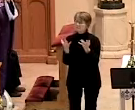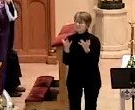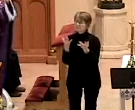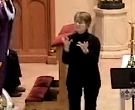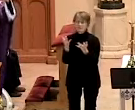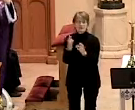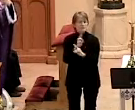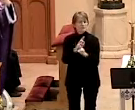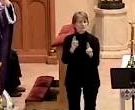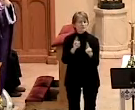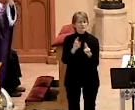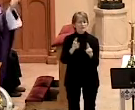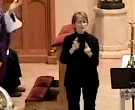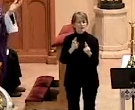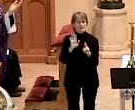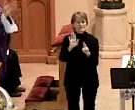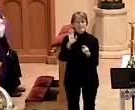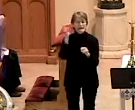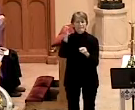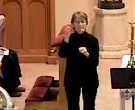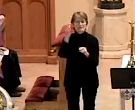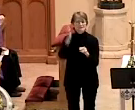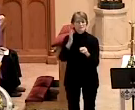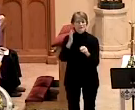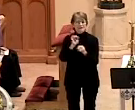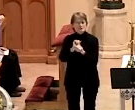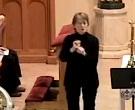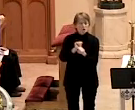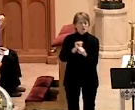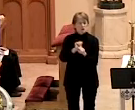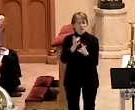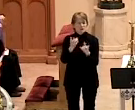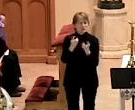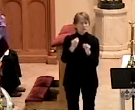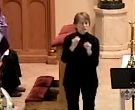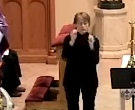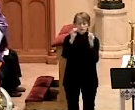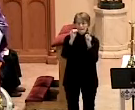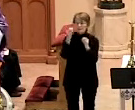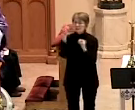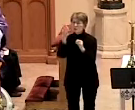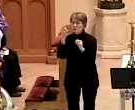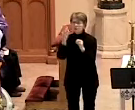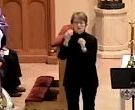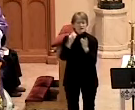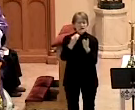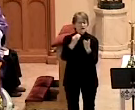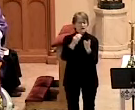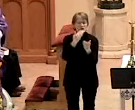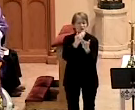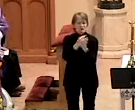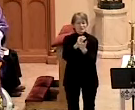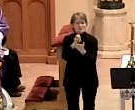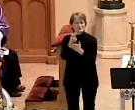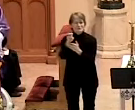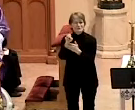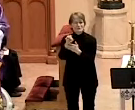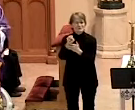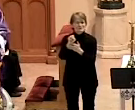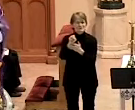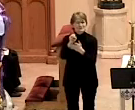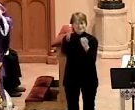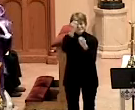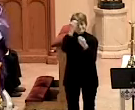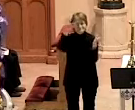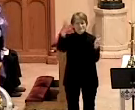to get ready for his ministry. What is his ministry? To teach and preach the gospel, the way you and I are to walk